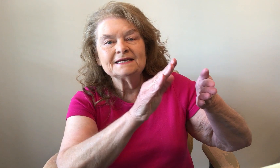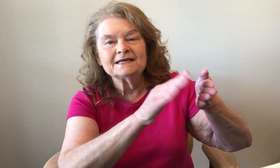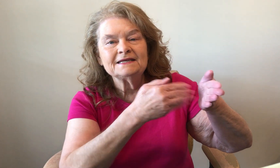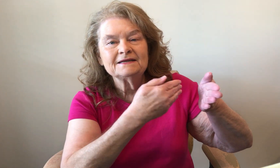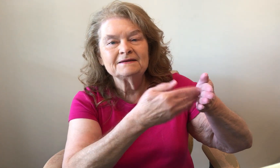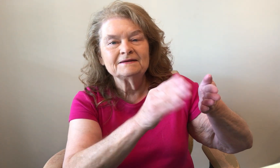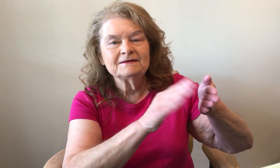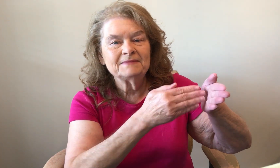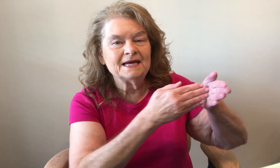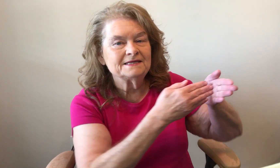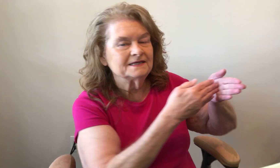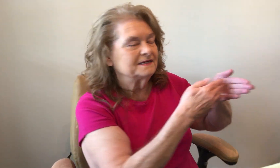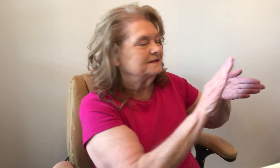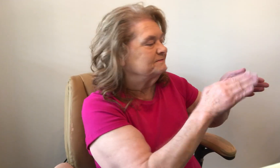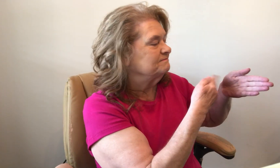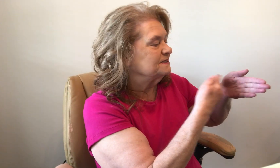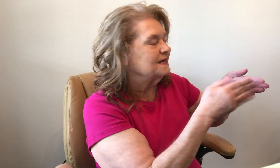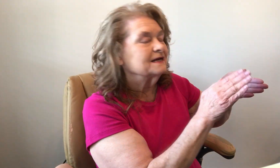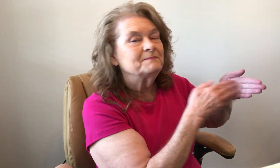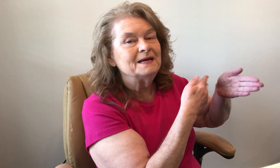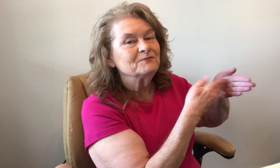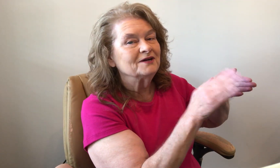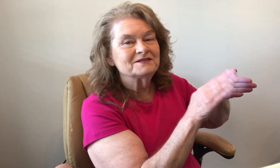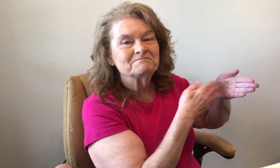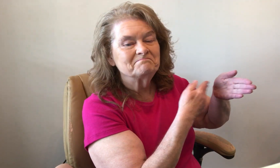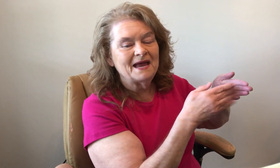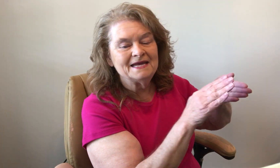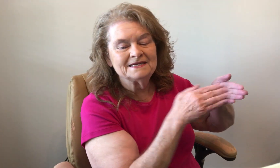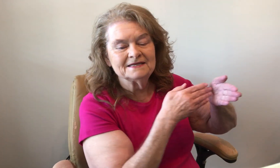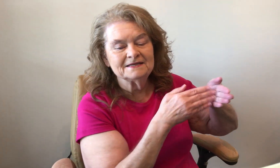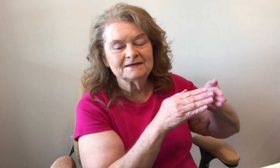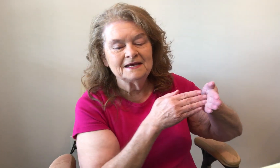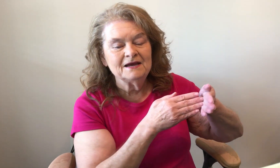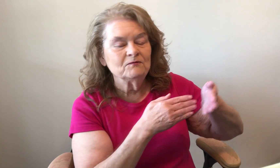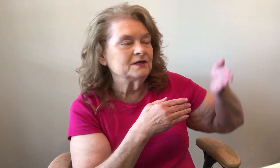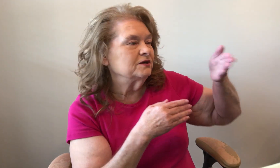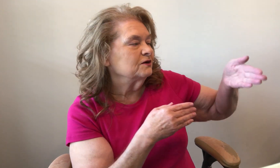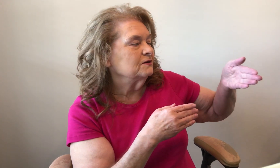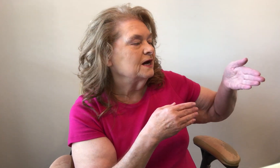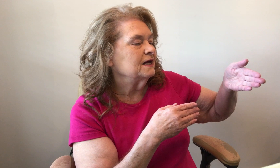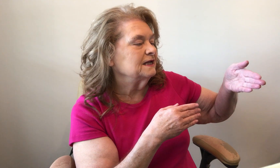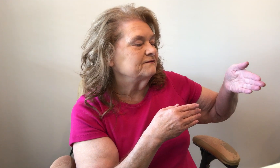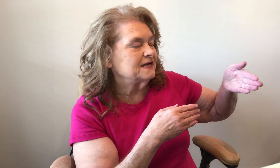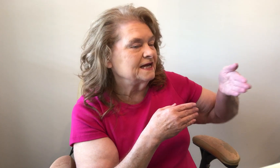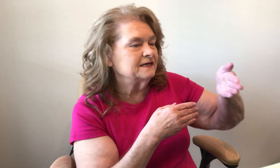painted, like a paintbrush, painted with your left hand